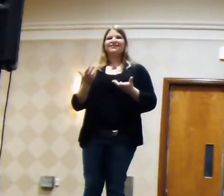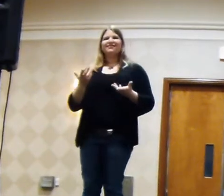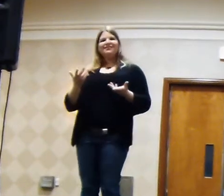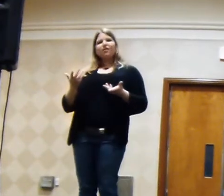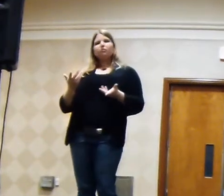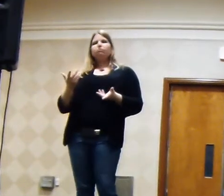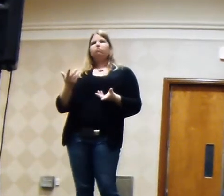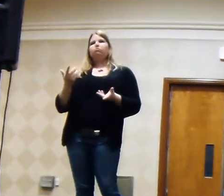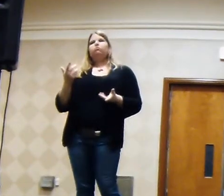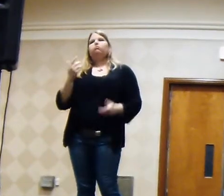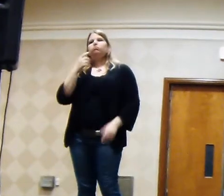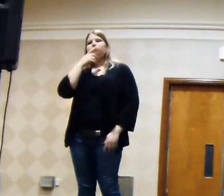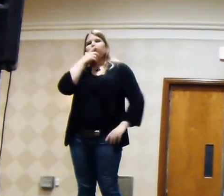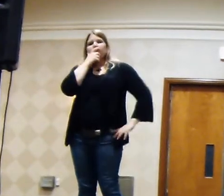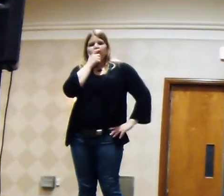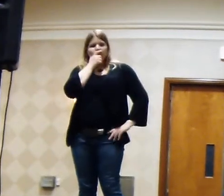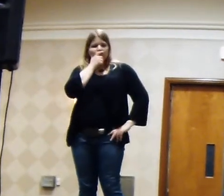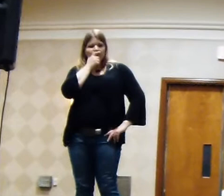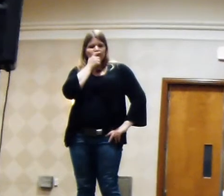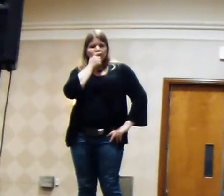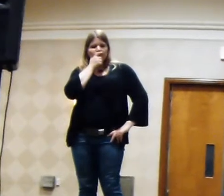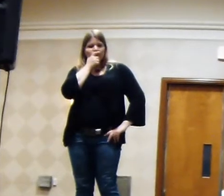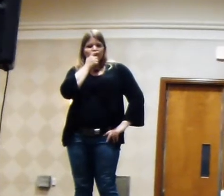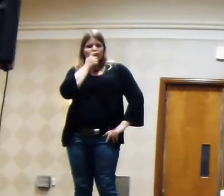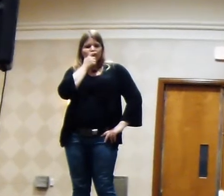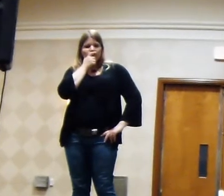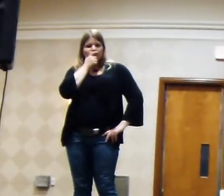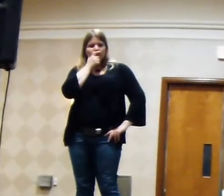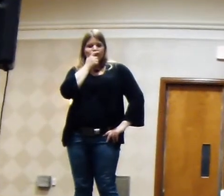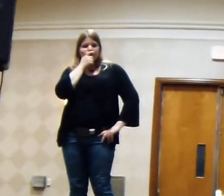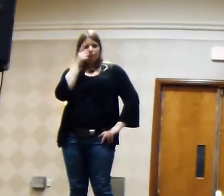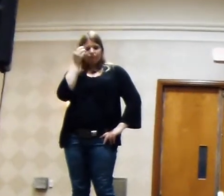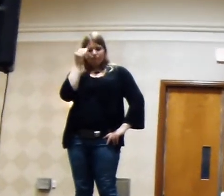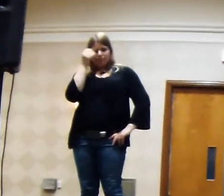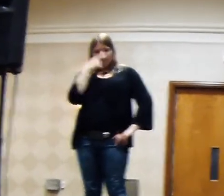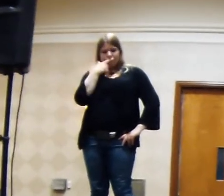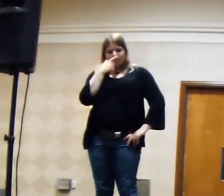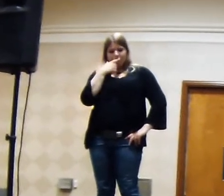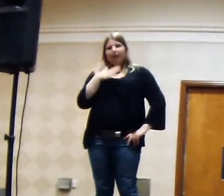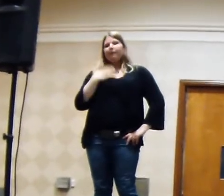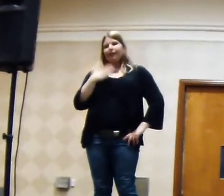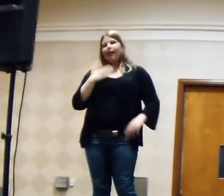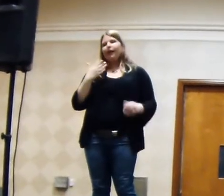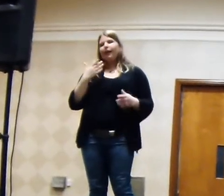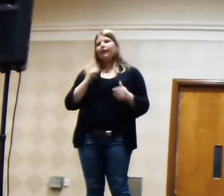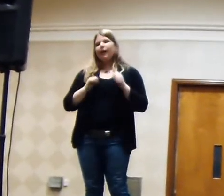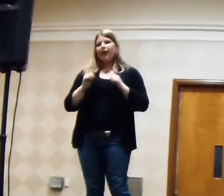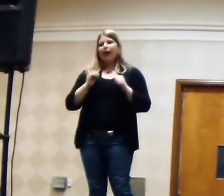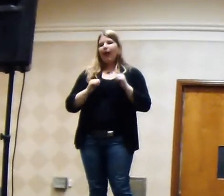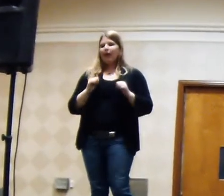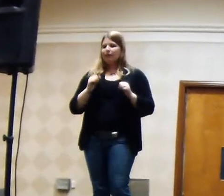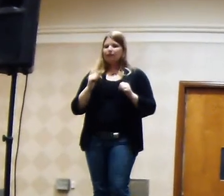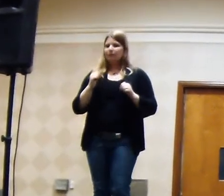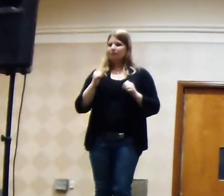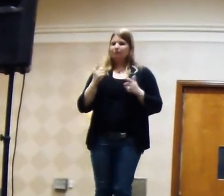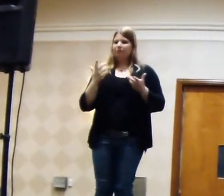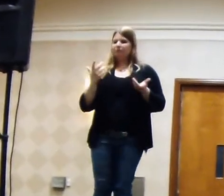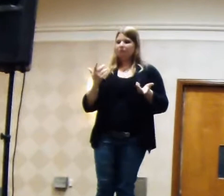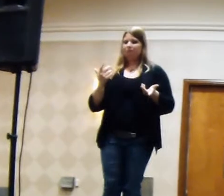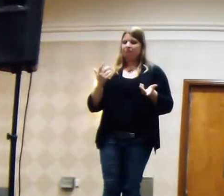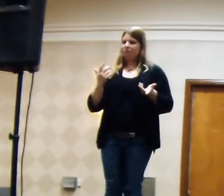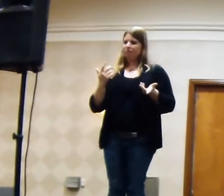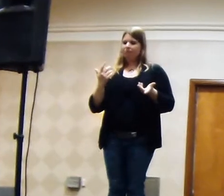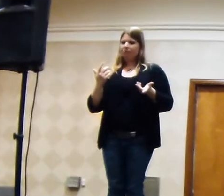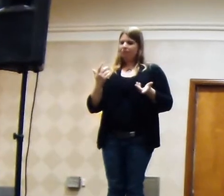doing. I don't know. Gosh, I'm glad I'm an actress because I don't know what else I'd do.